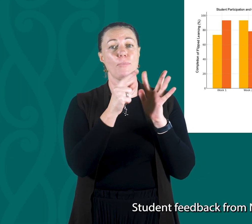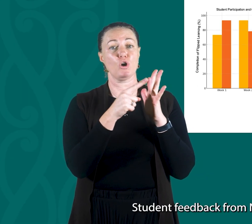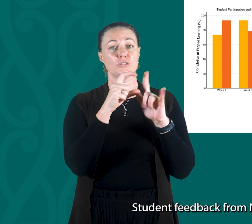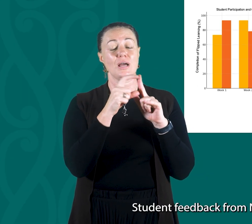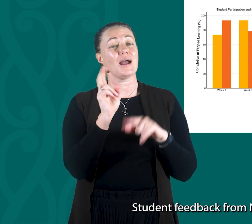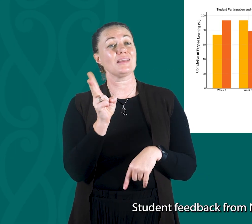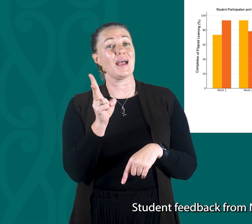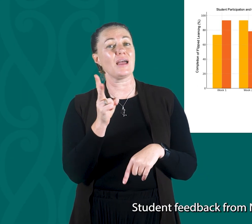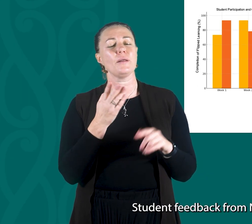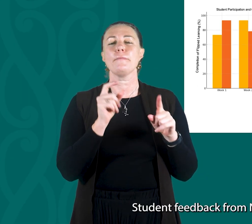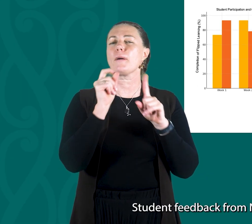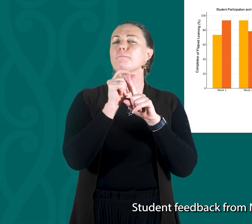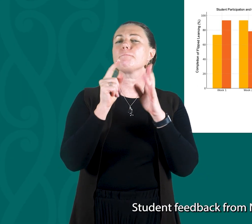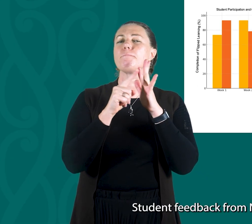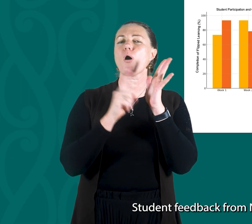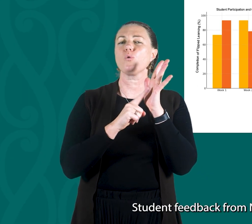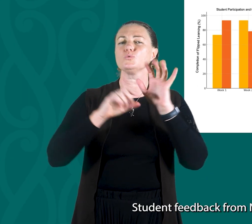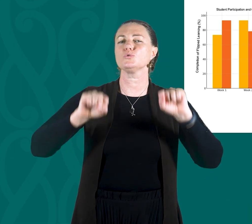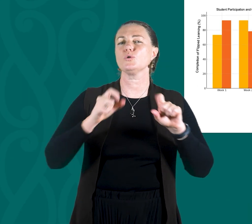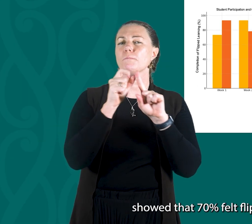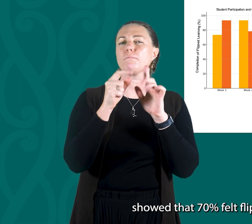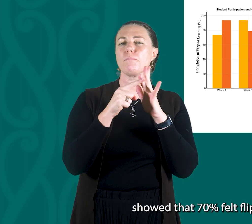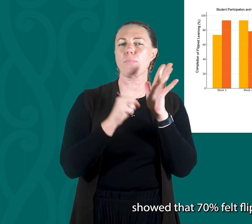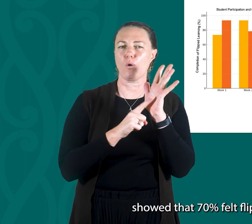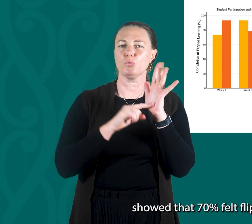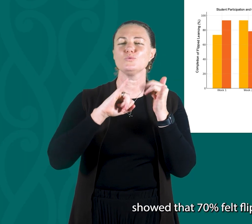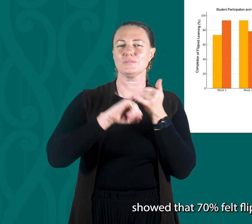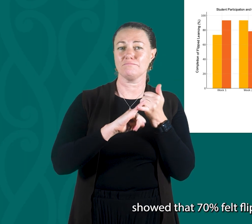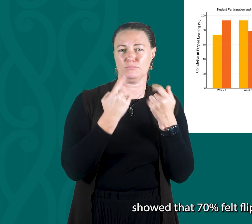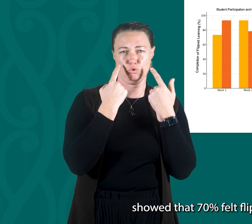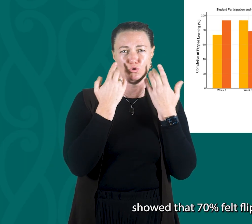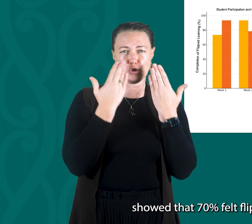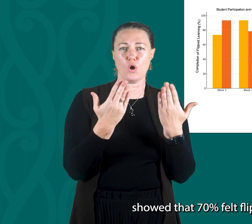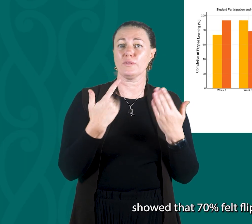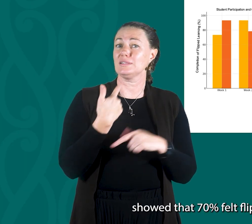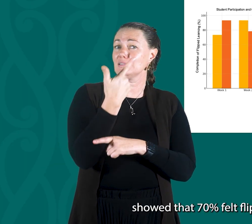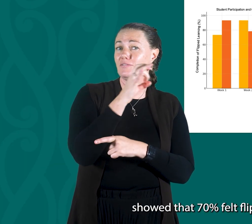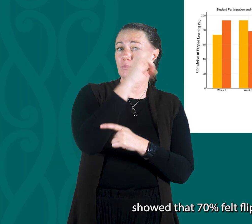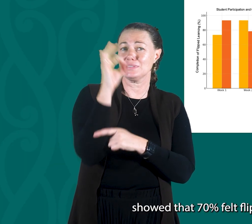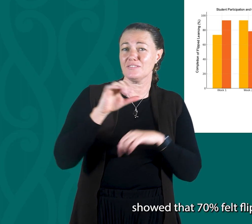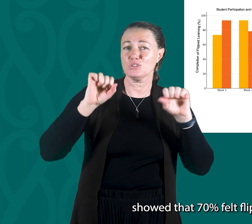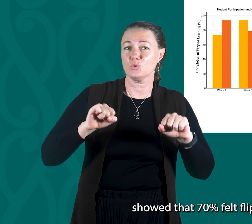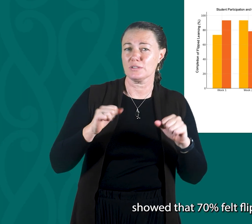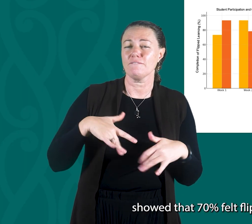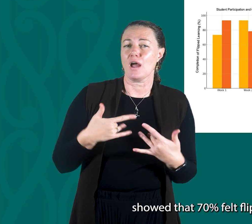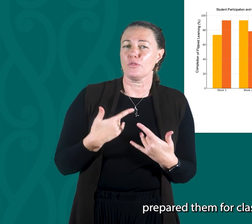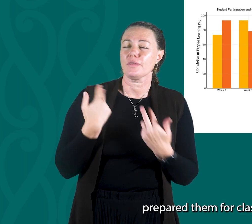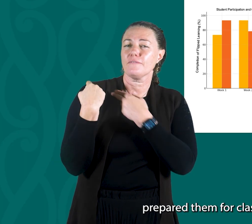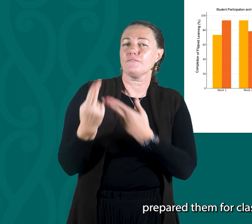Student feedback from Nearpod polls showed that 70% felt flipped learning prepared